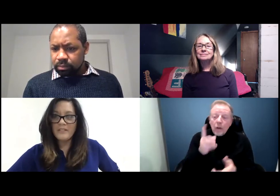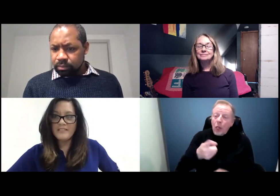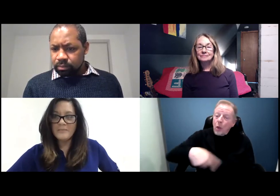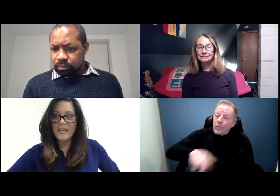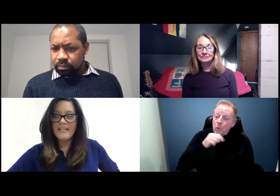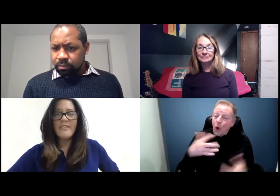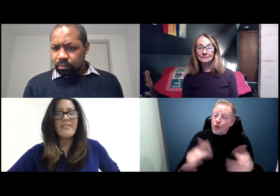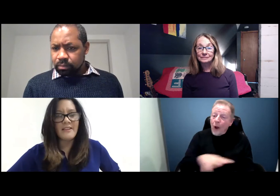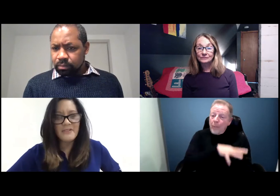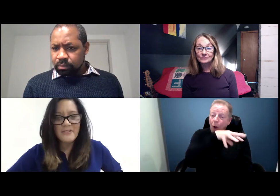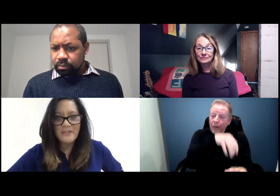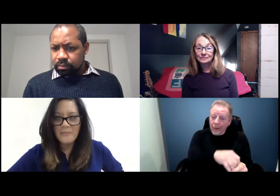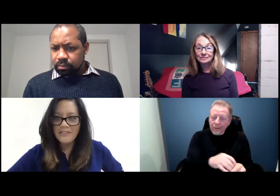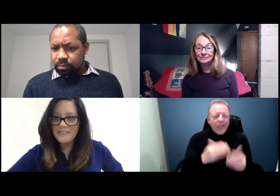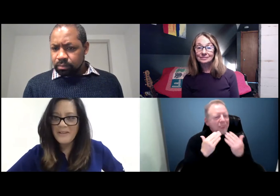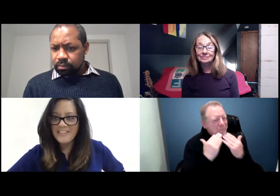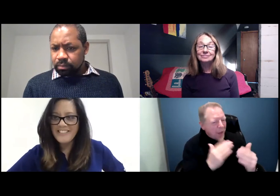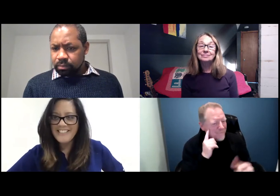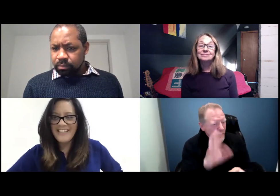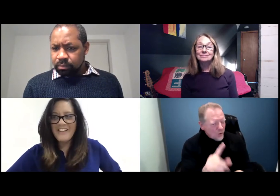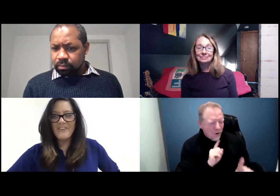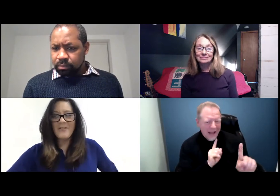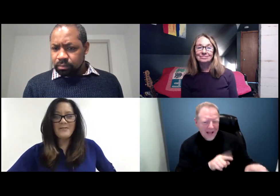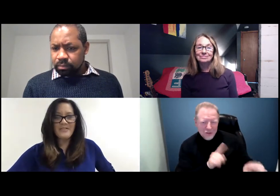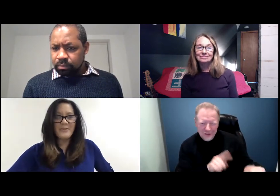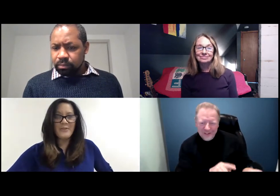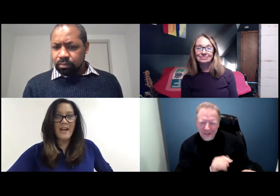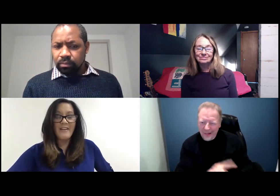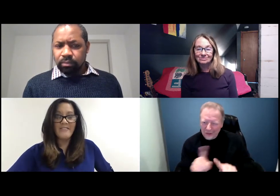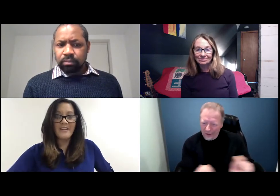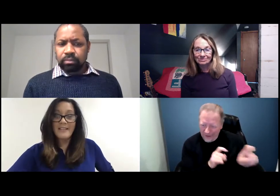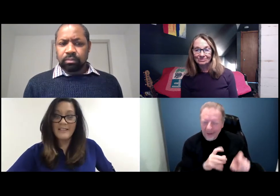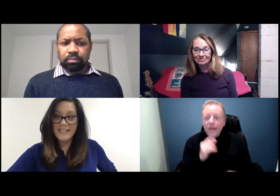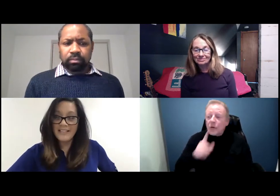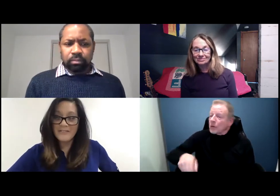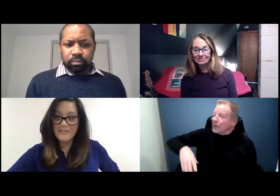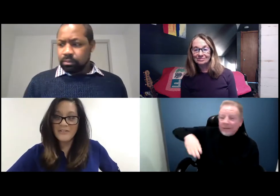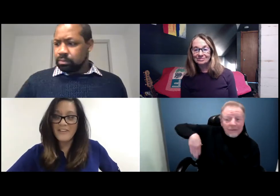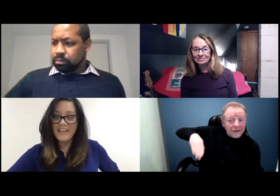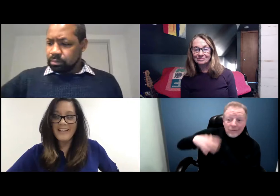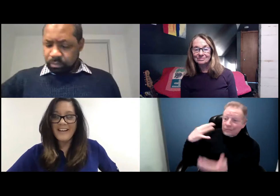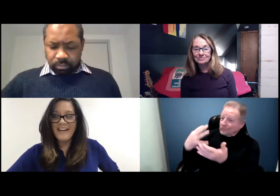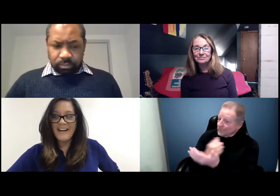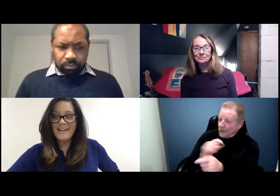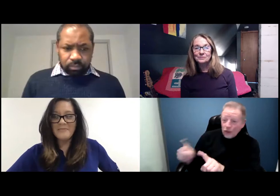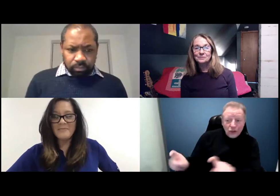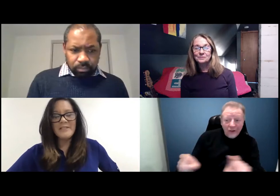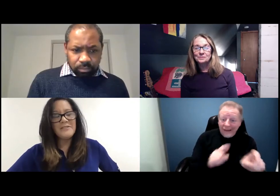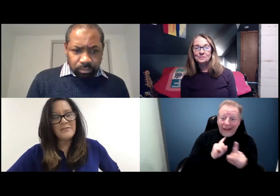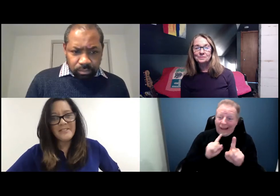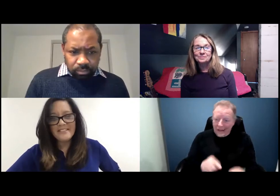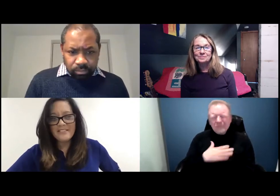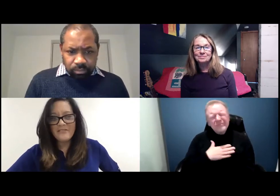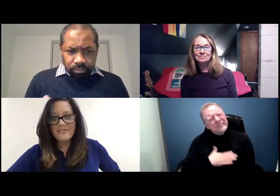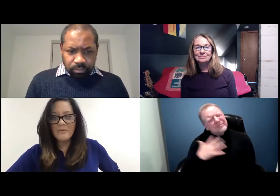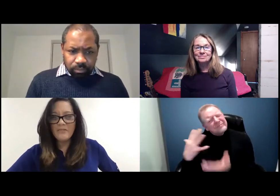already participated, thank you for your participation. For those of you who have not yet taken the survey, please do.